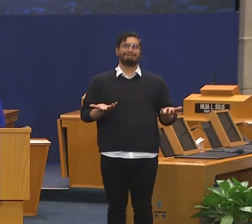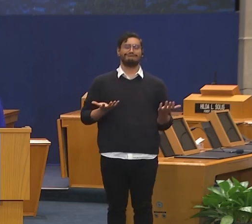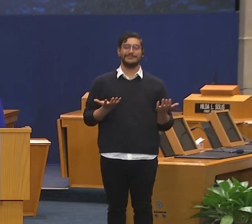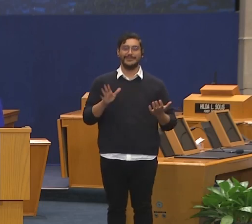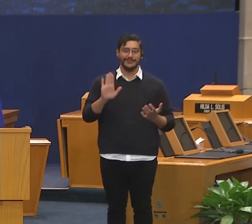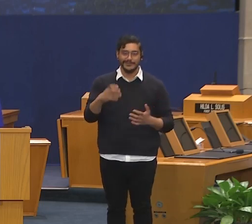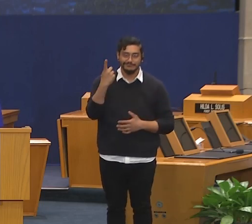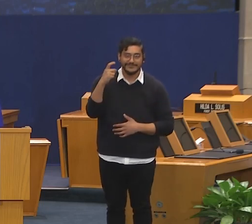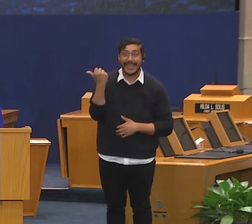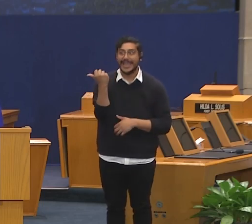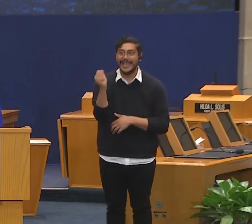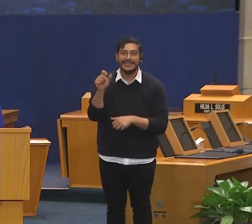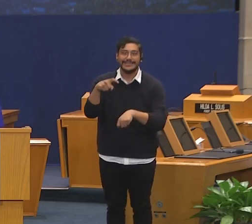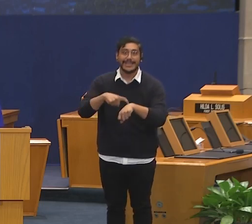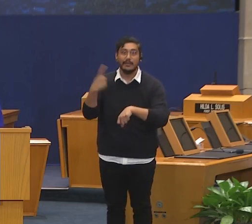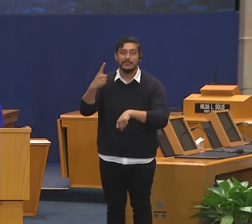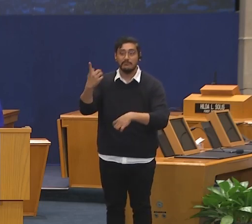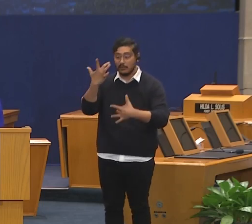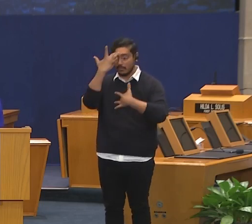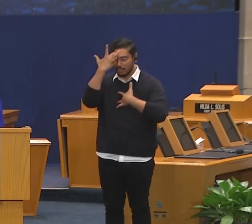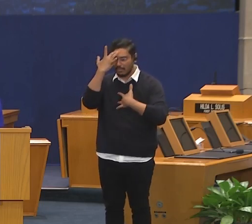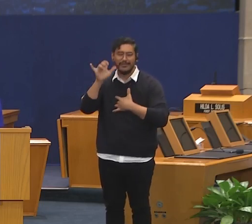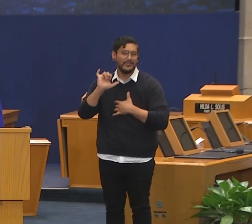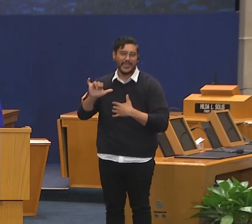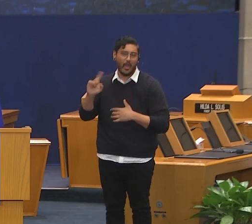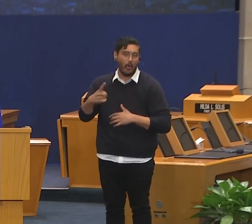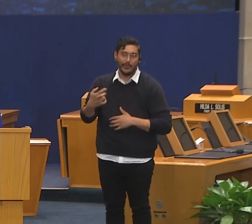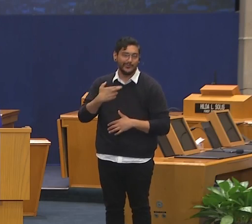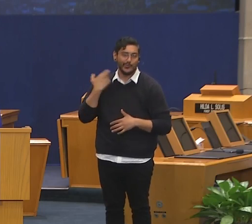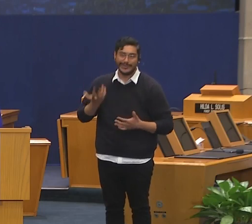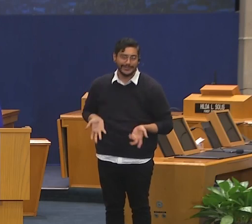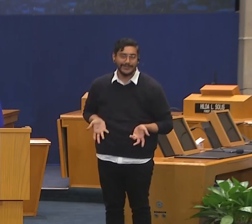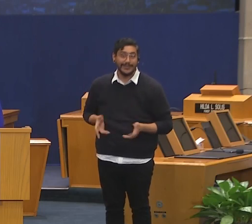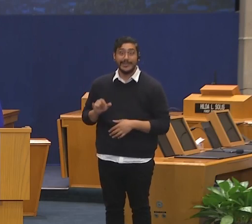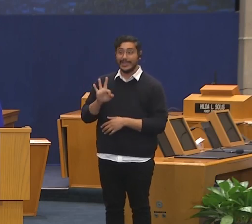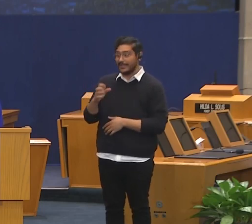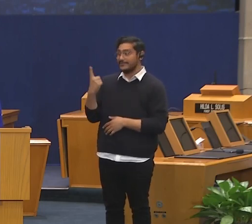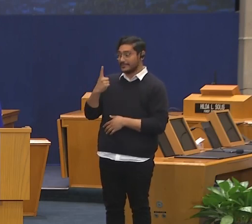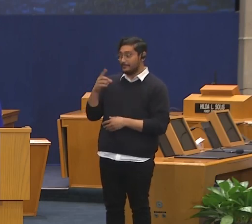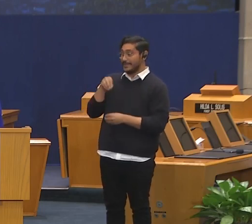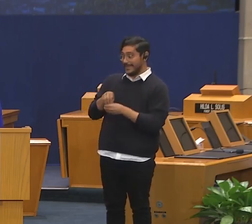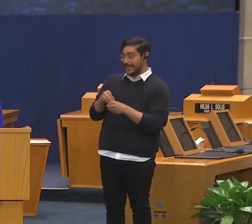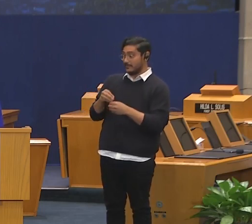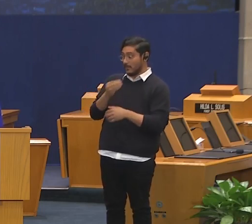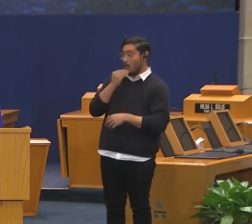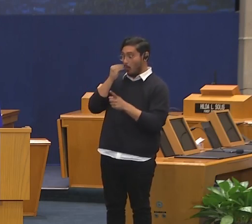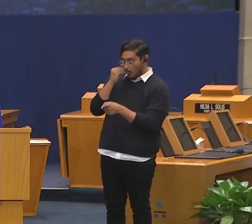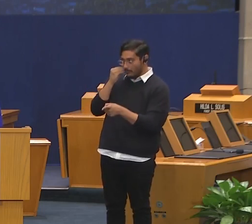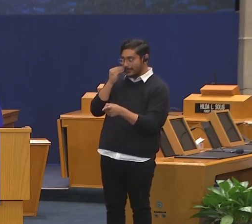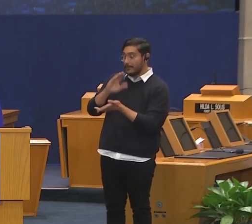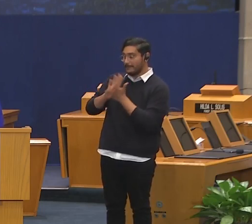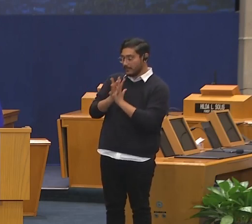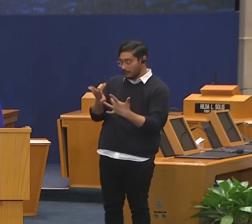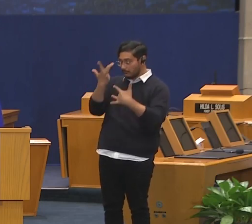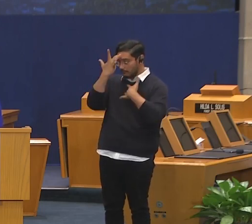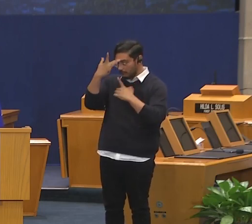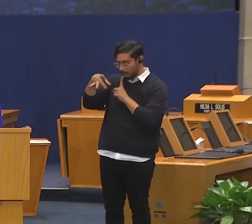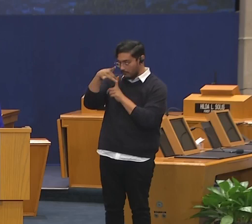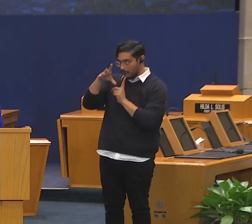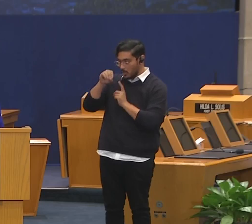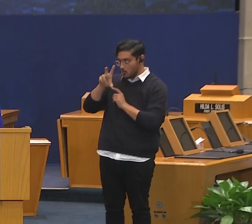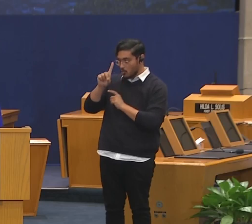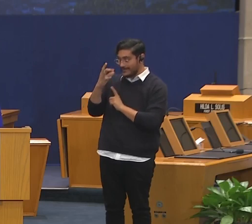mean, every one of the residents is in a precarious situation if they become positive for COVID-19. But I do